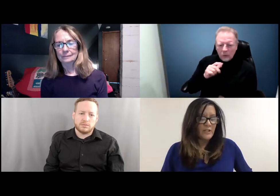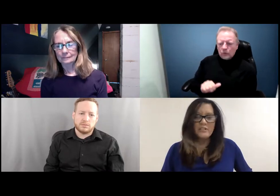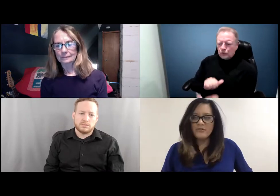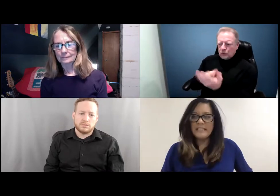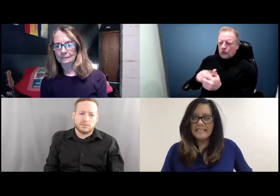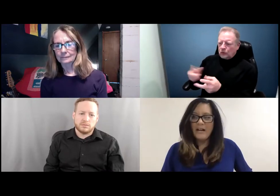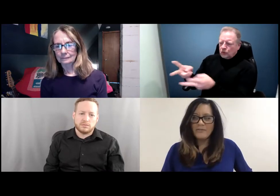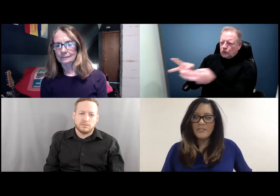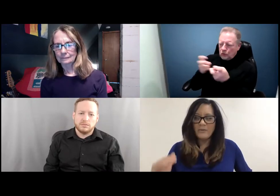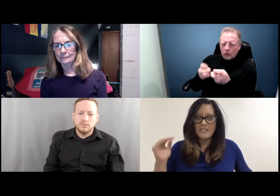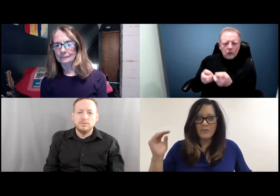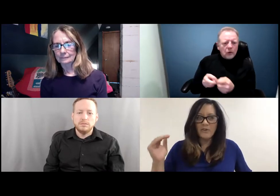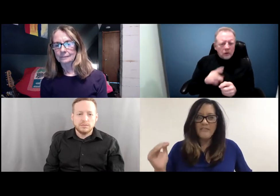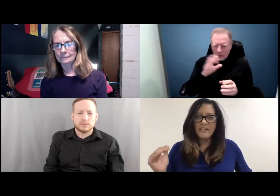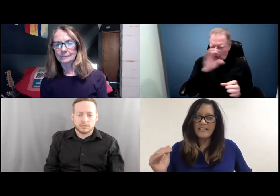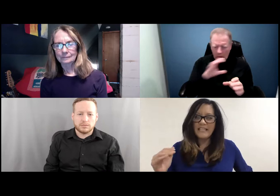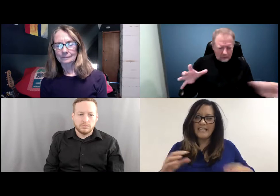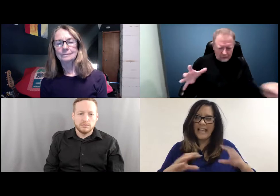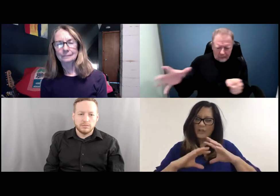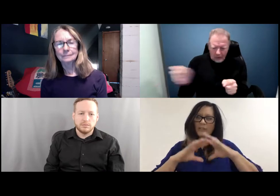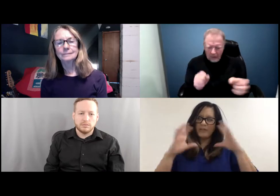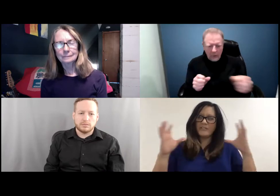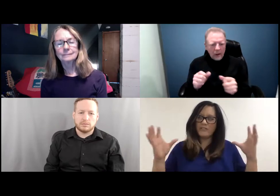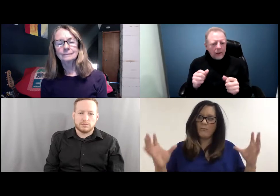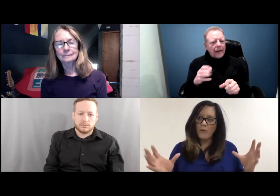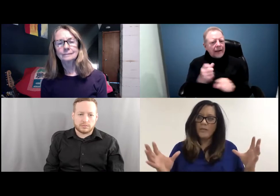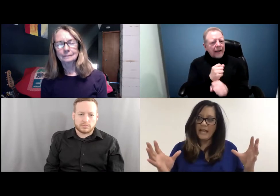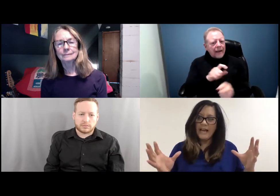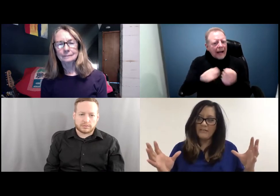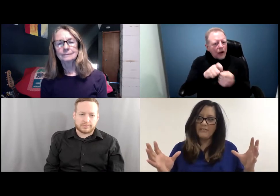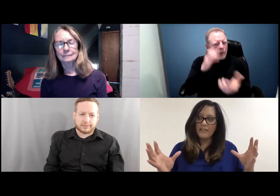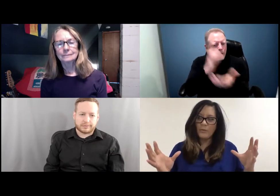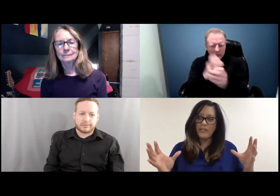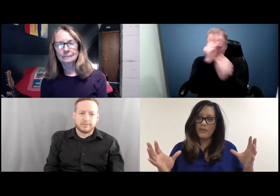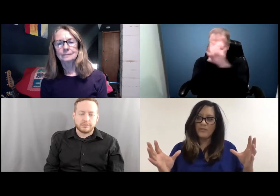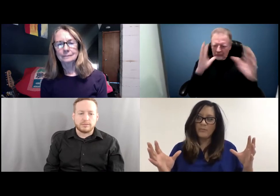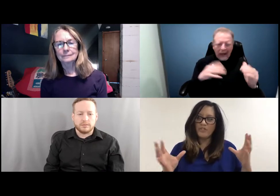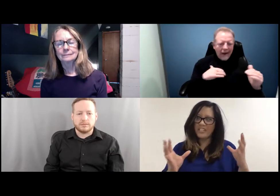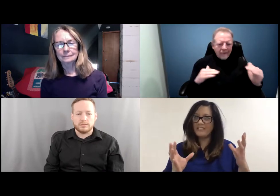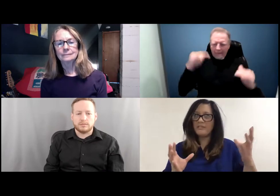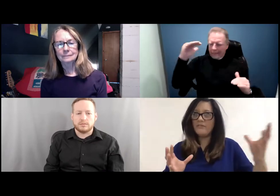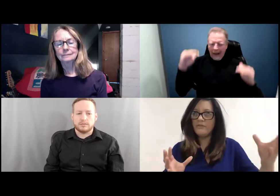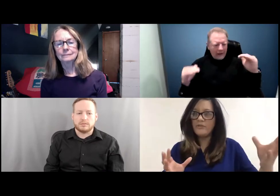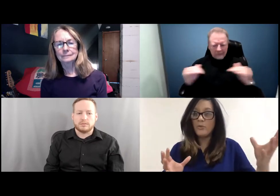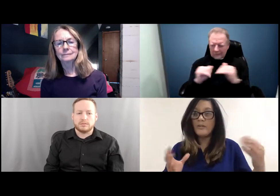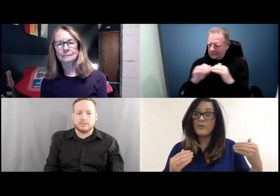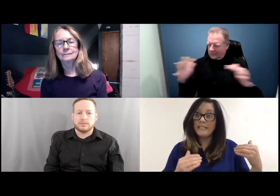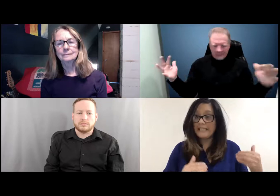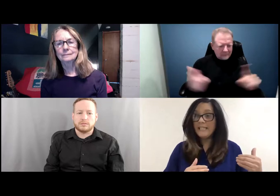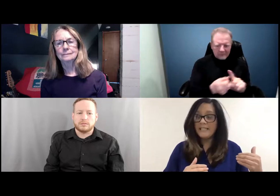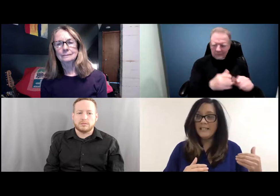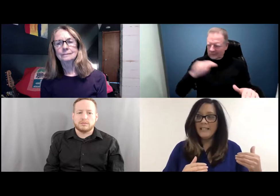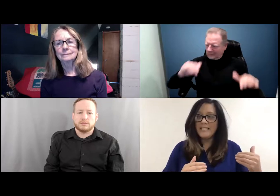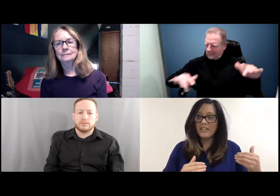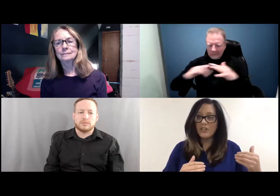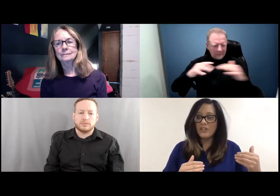So really drilling down to those demographics to get an accurate picture of what we have. And then we can also project into the future, what do we